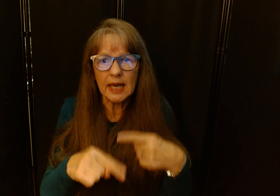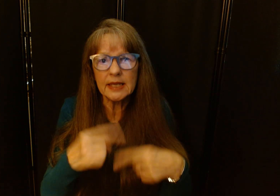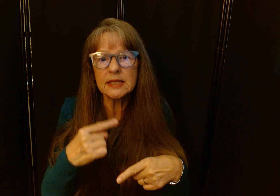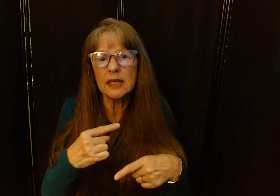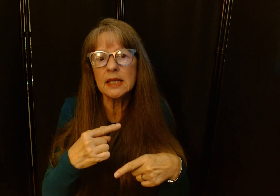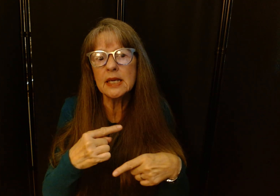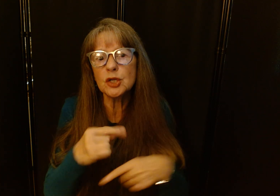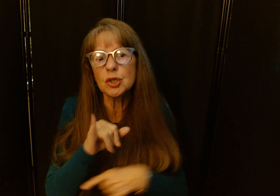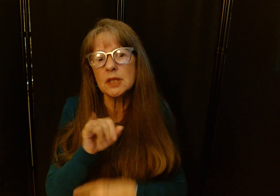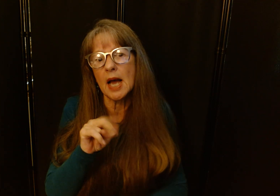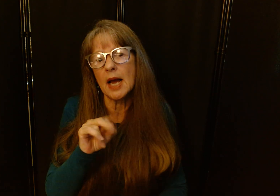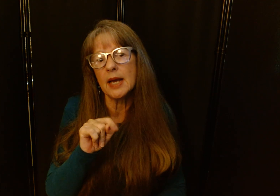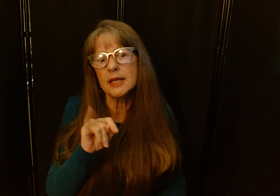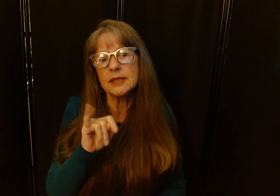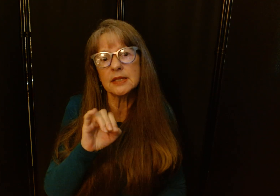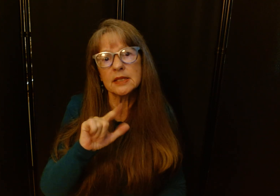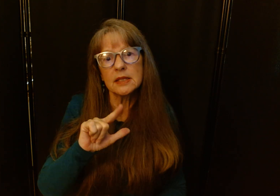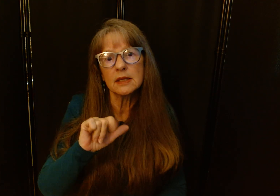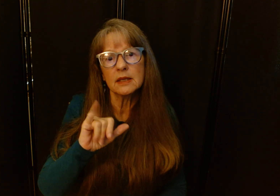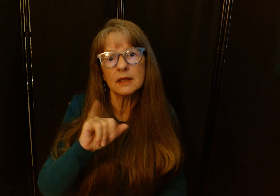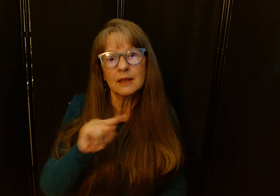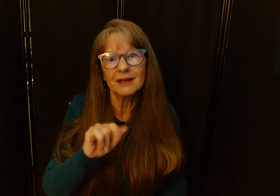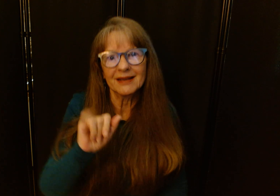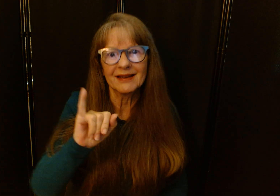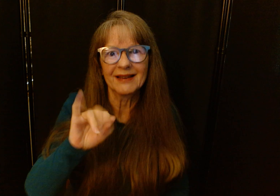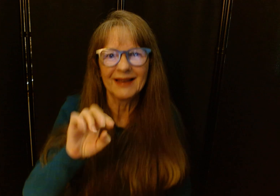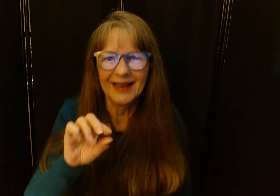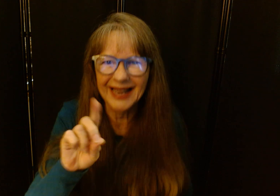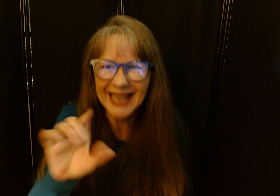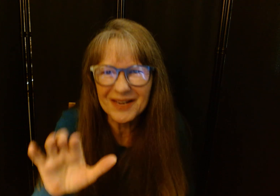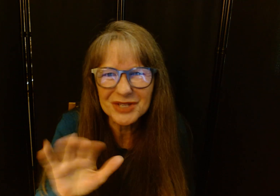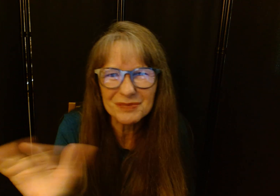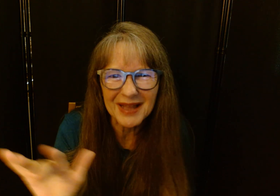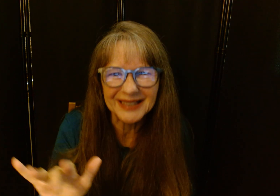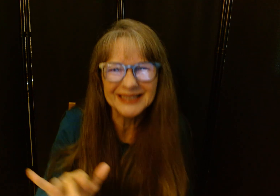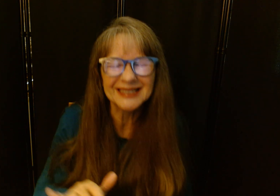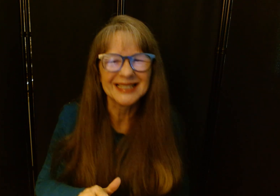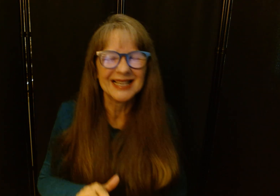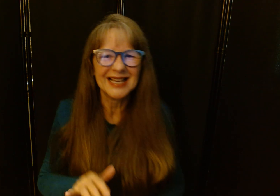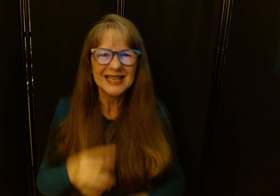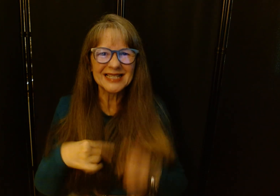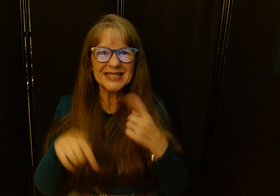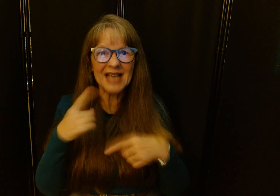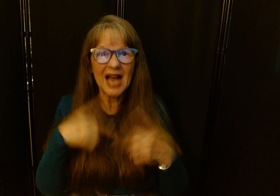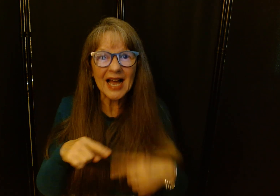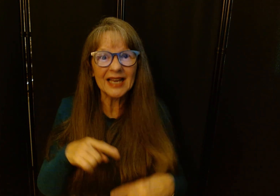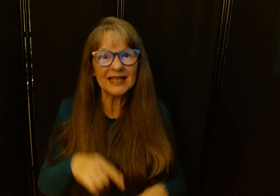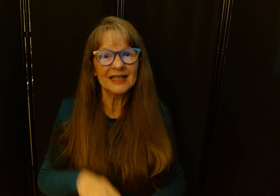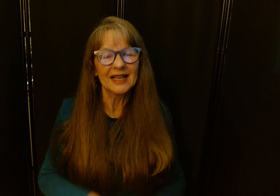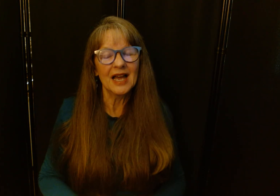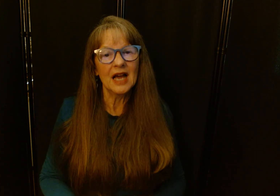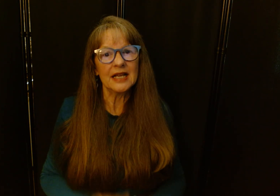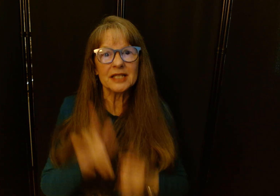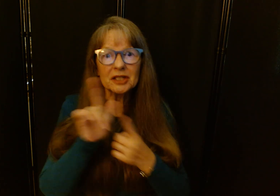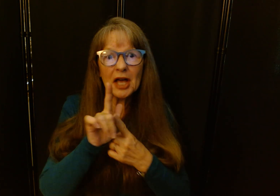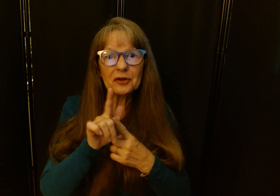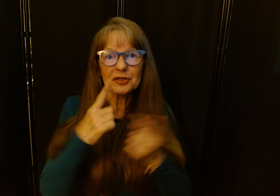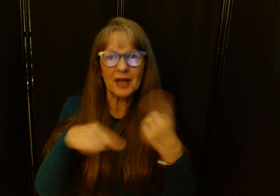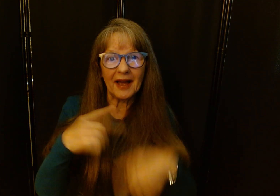an initialized, can't even spell it, sign, it's a letter